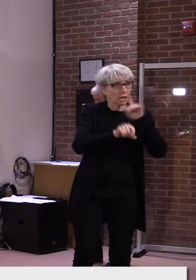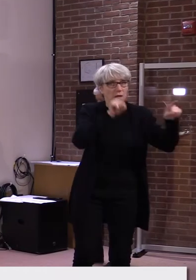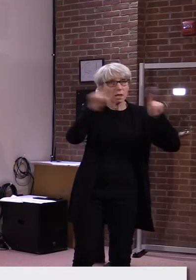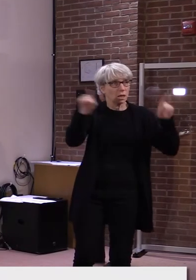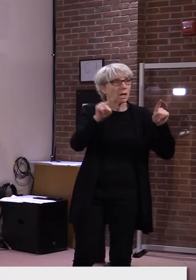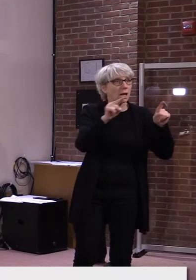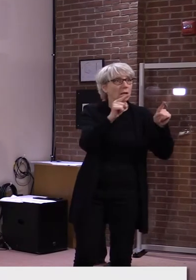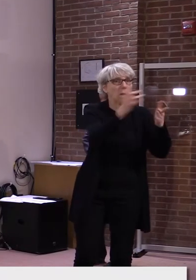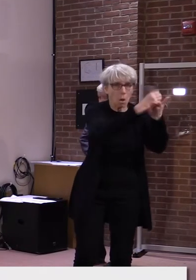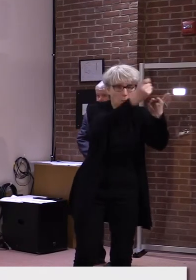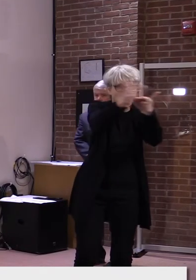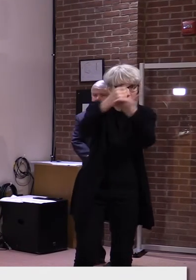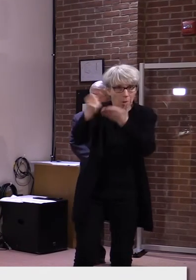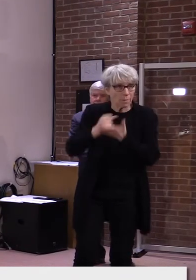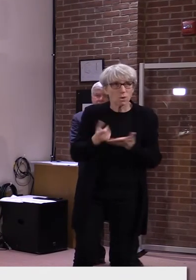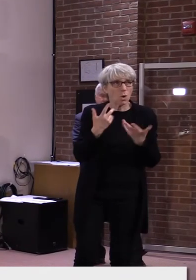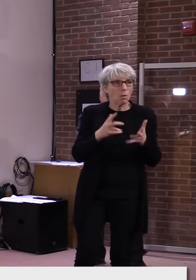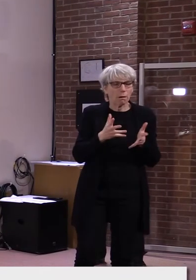Right, thank you.